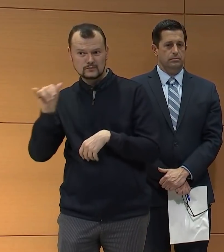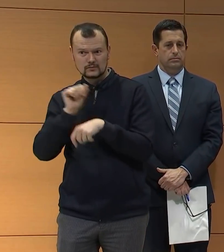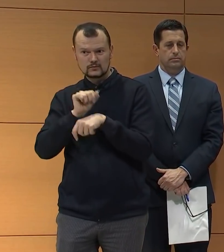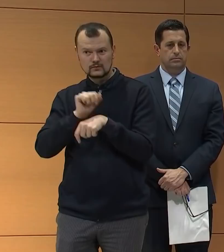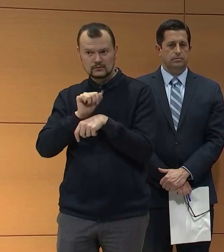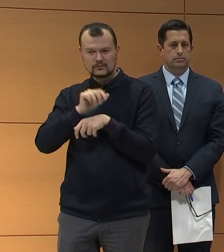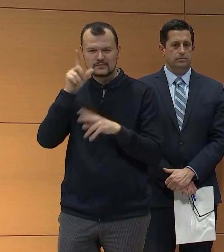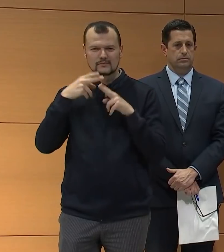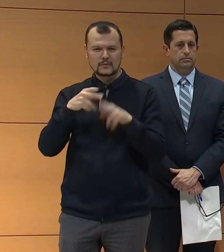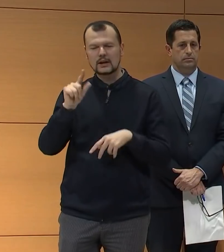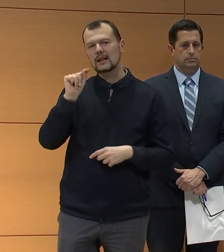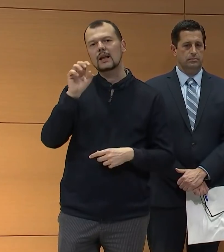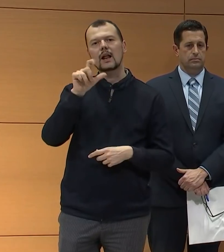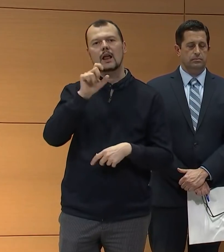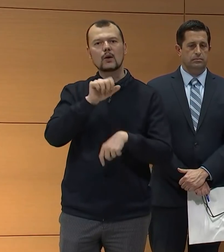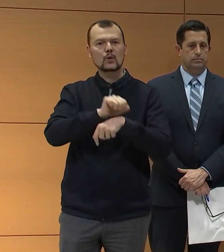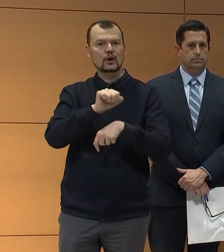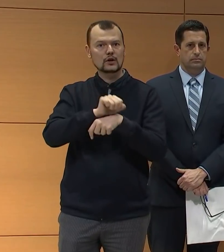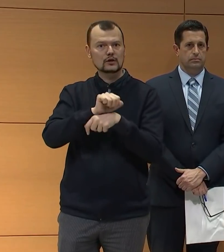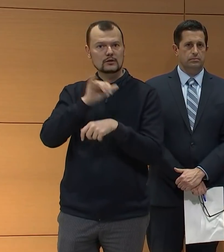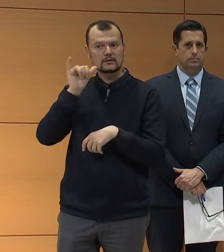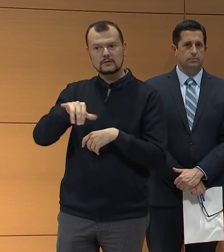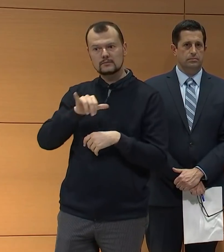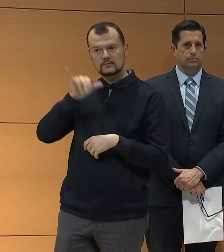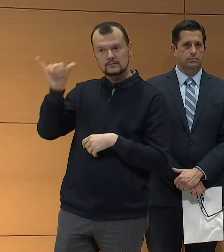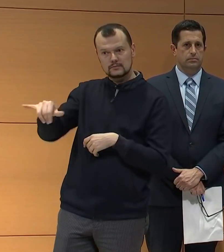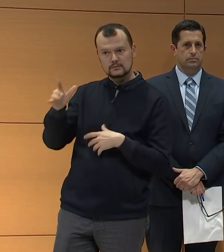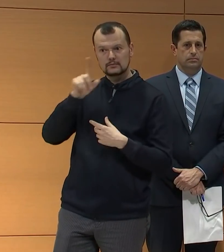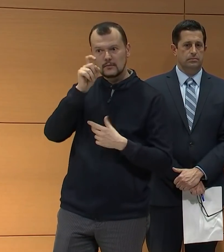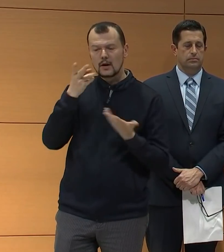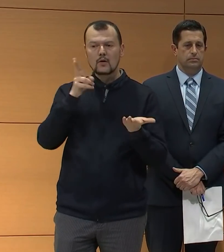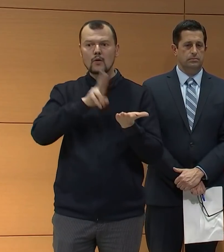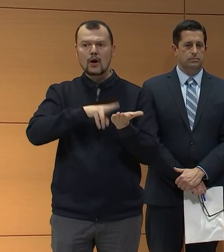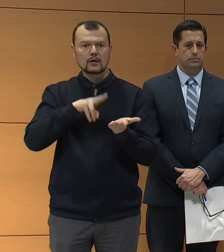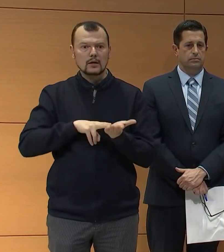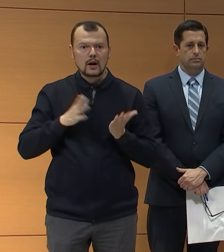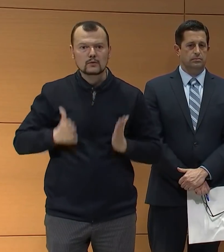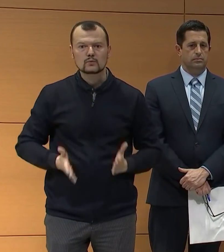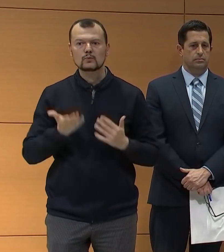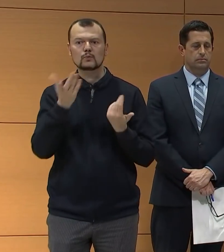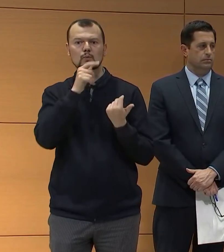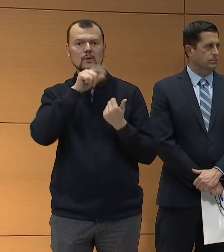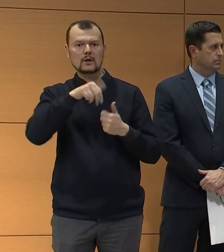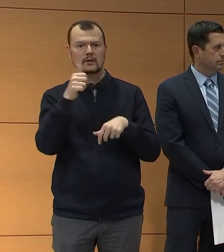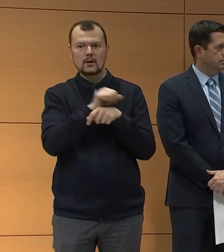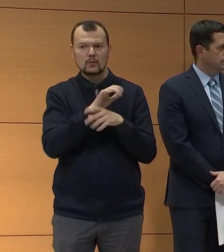in terms of contractors who were going to not be able to telework.